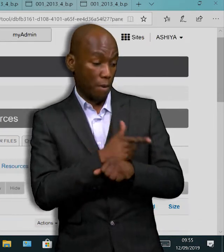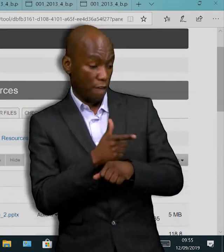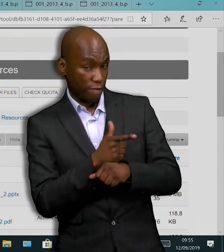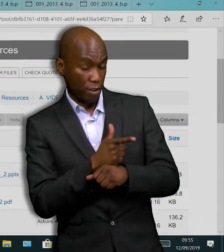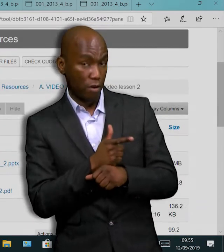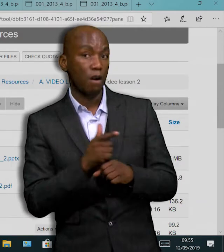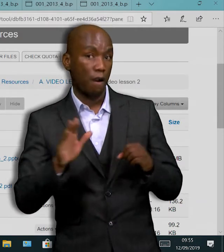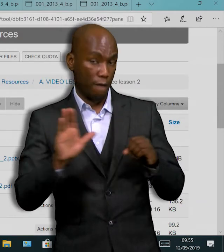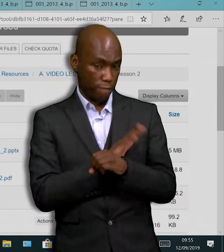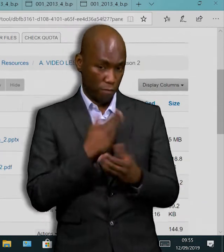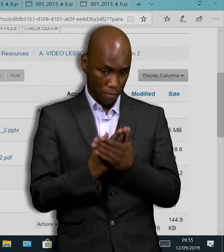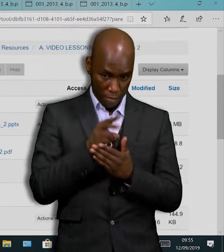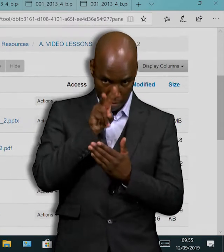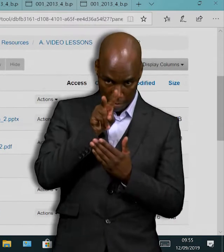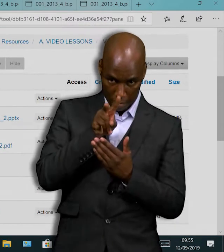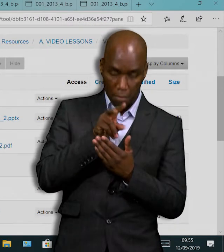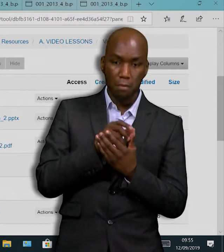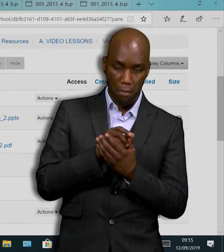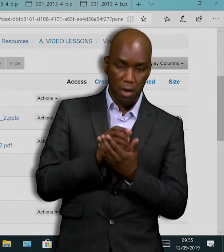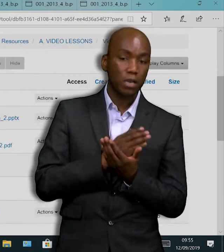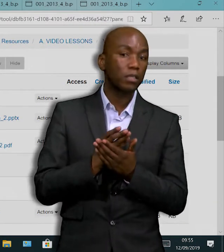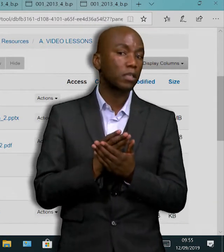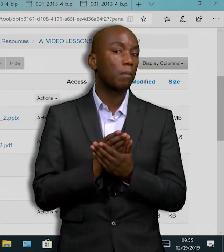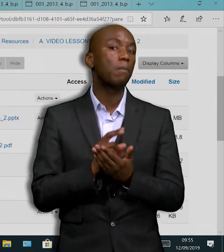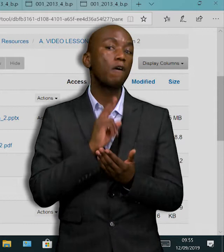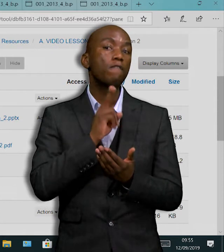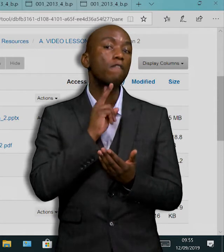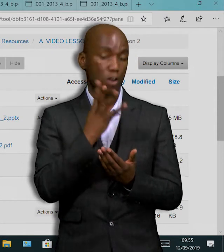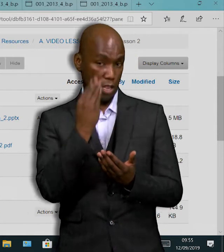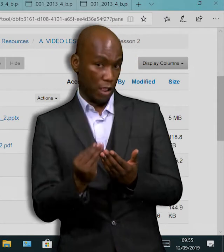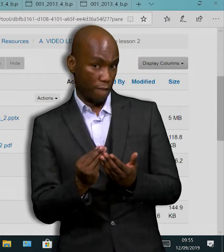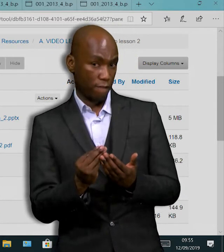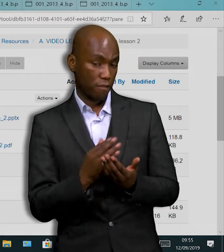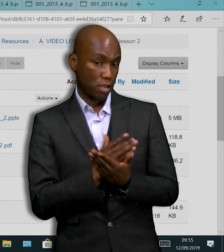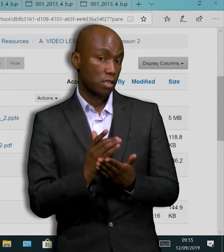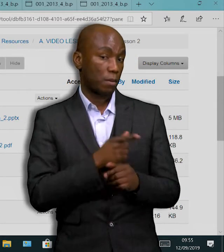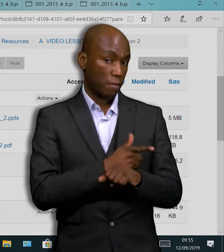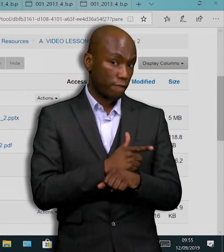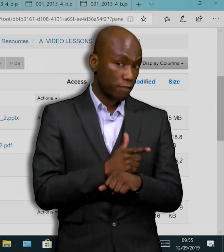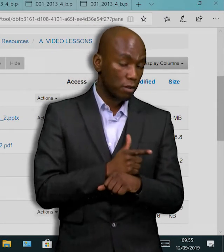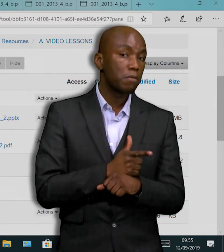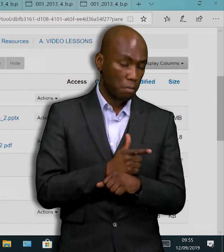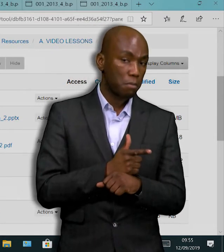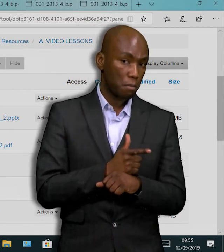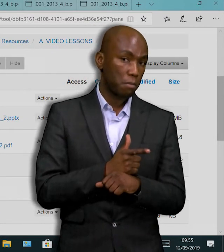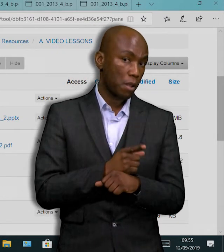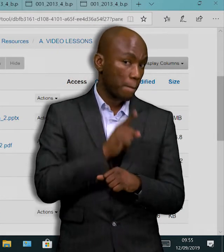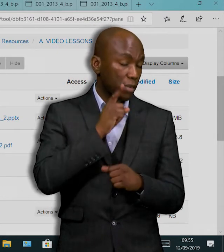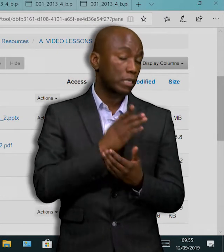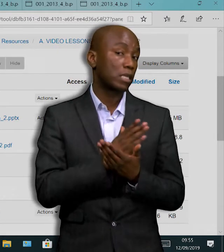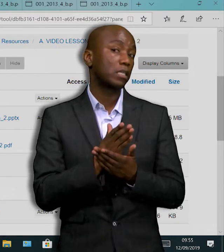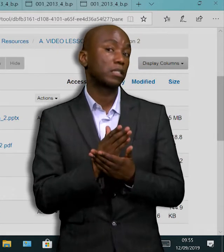Full contrast. These videos have audio, images, and